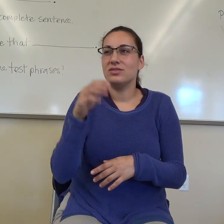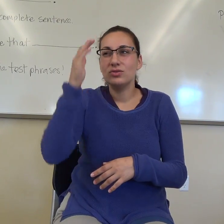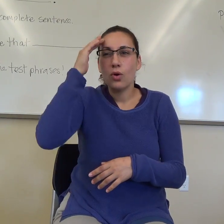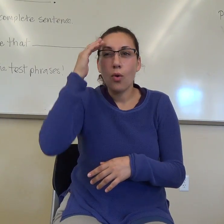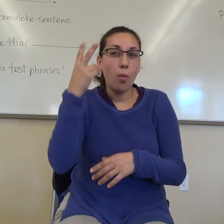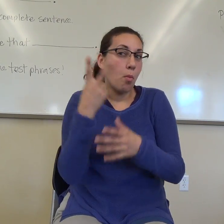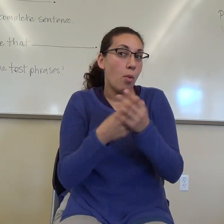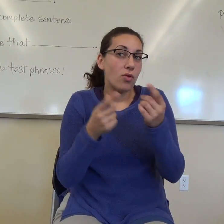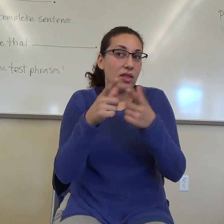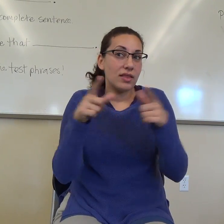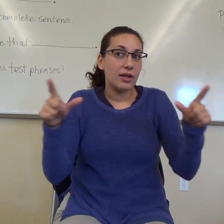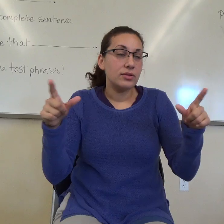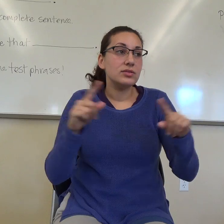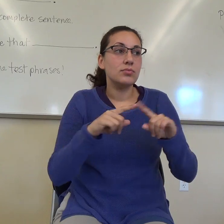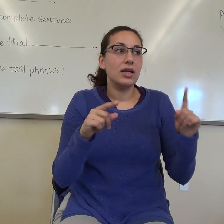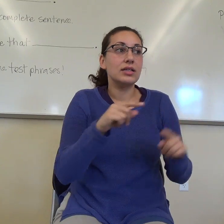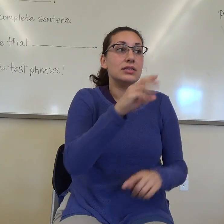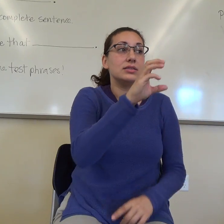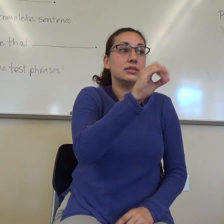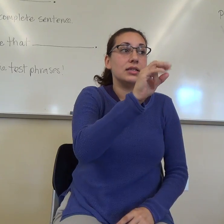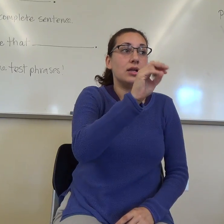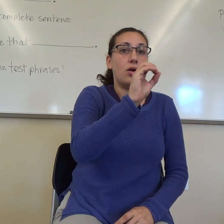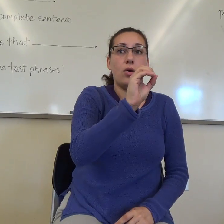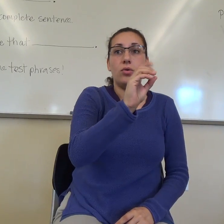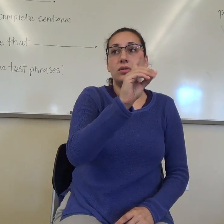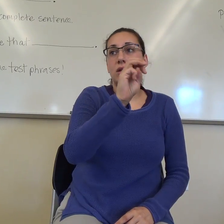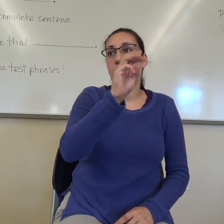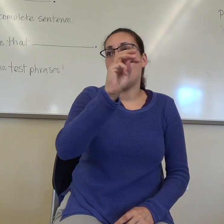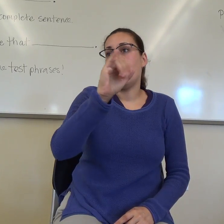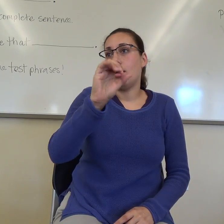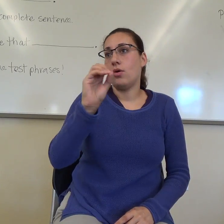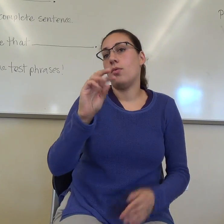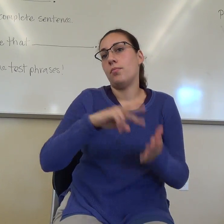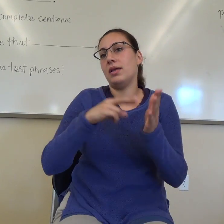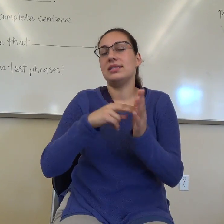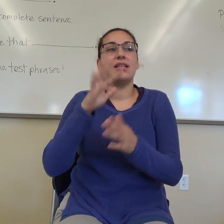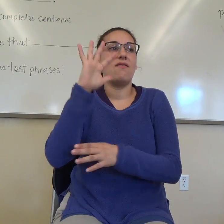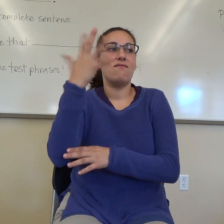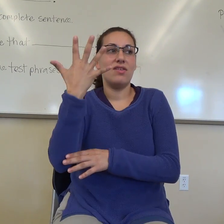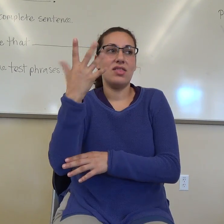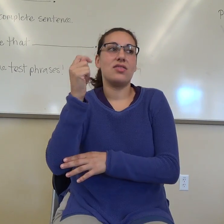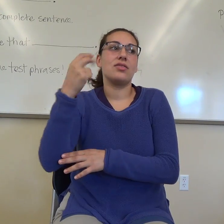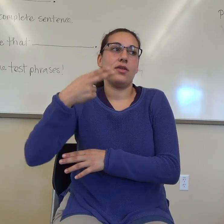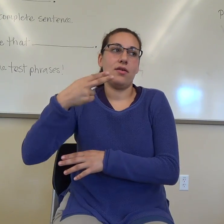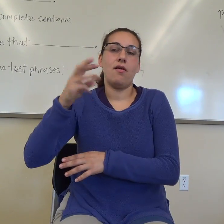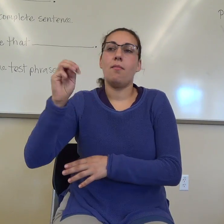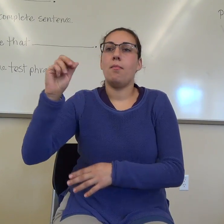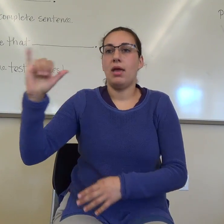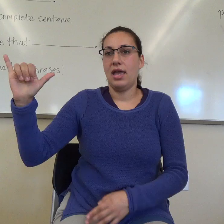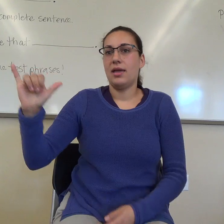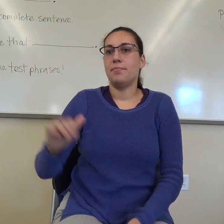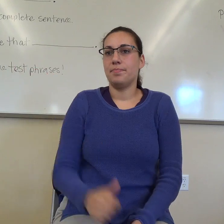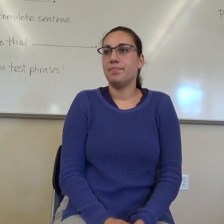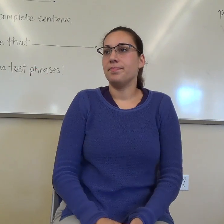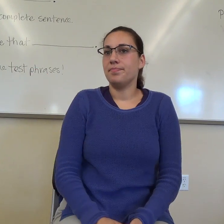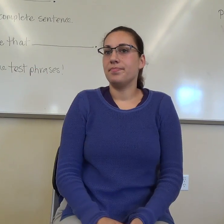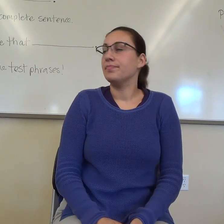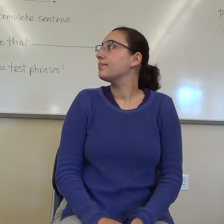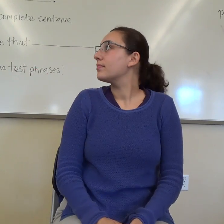Mayo is the 5th of May. The Battle of Puebla on the 5th of May. This is the part that